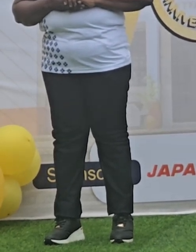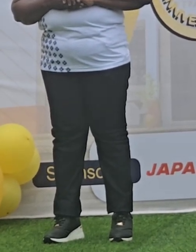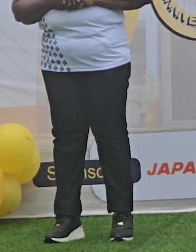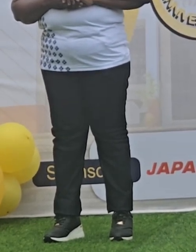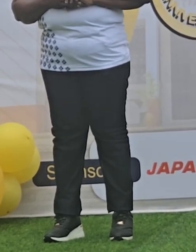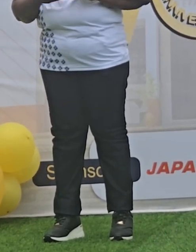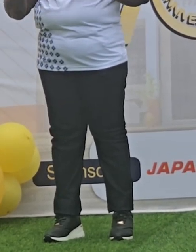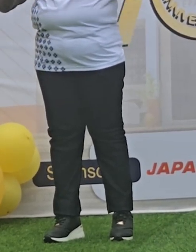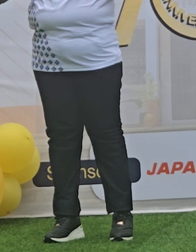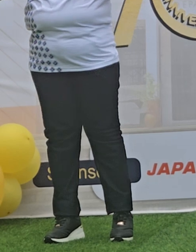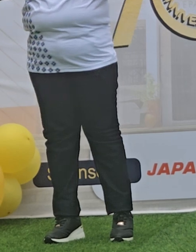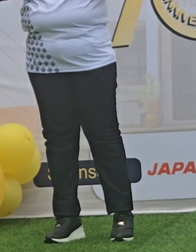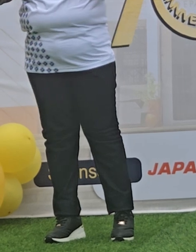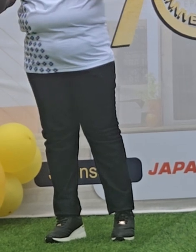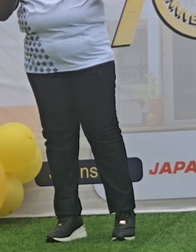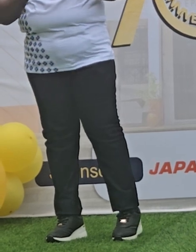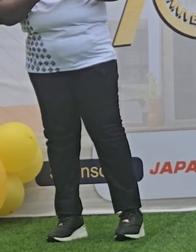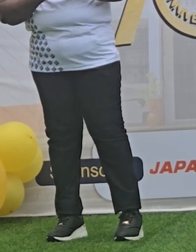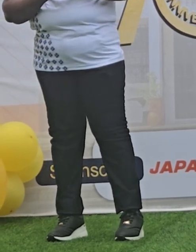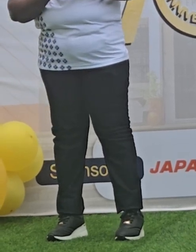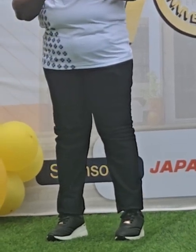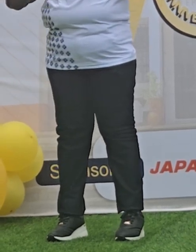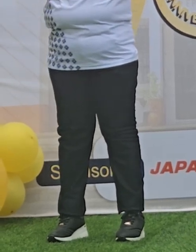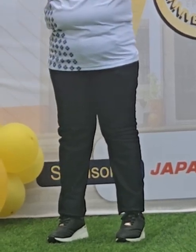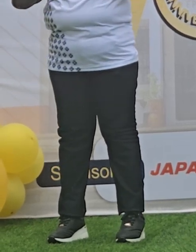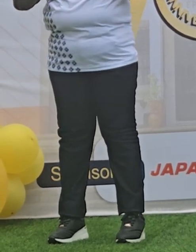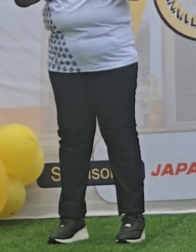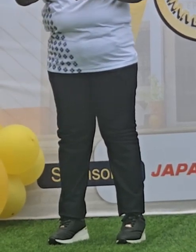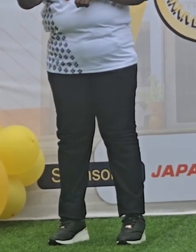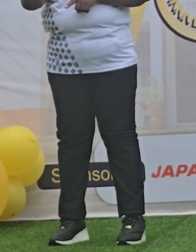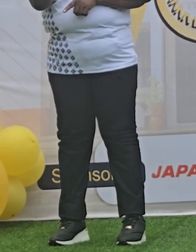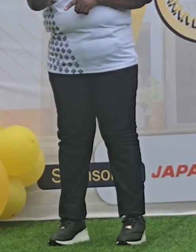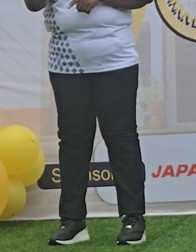During the first decade,